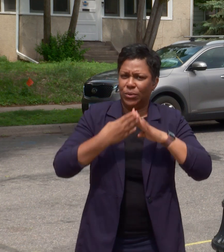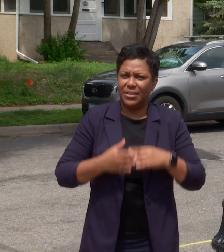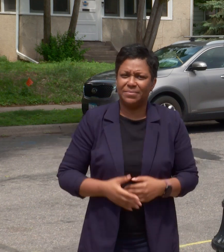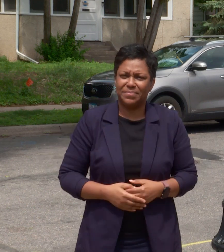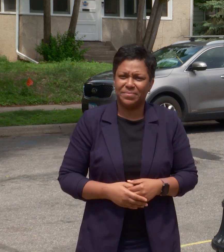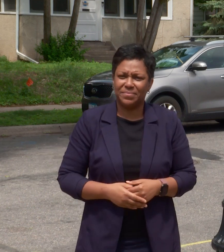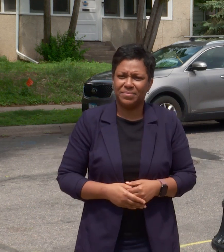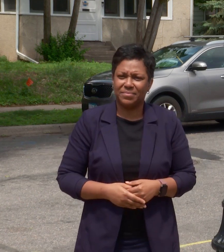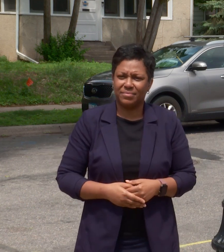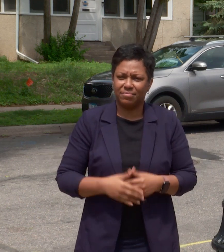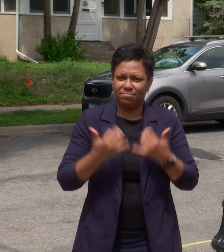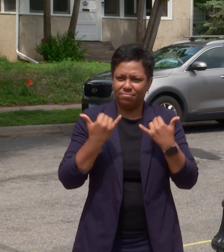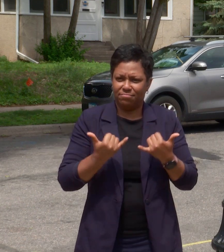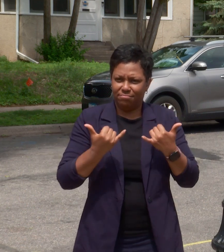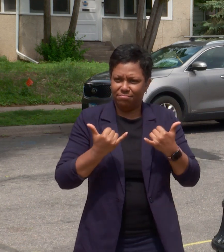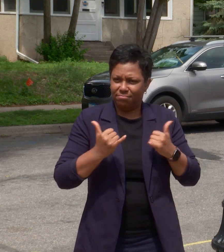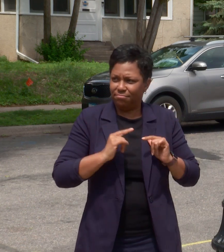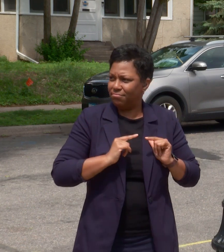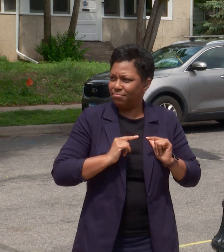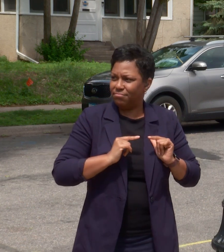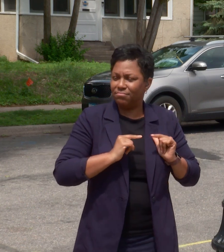Councilmember Jenkins. Yeah.